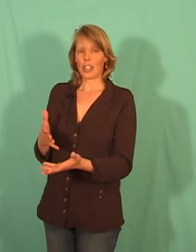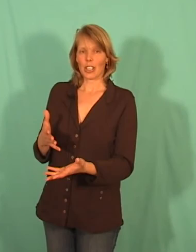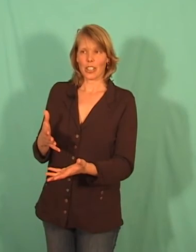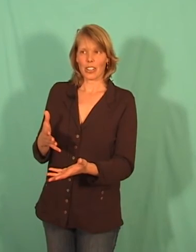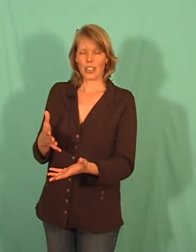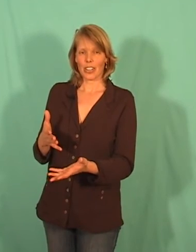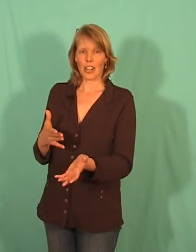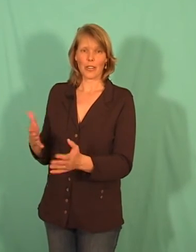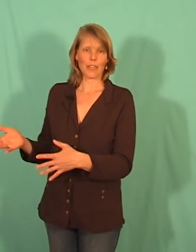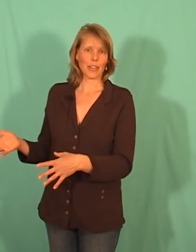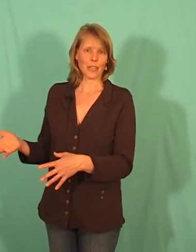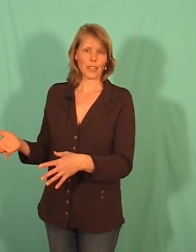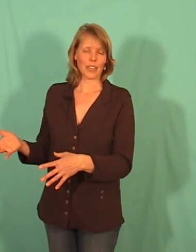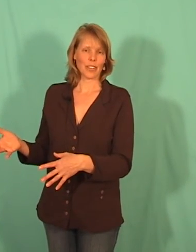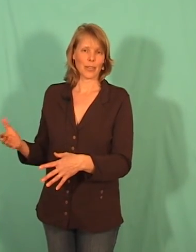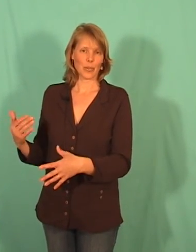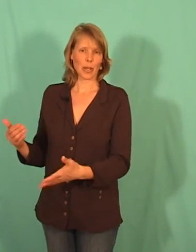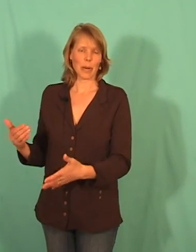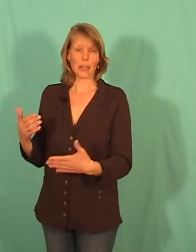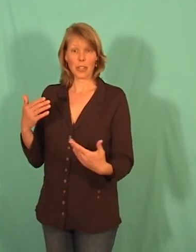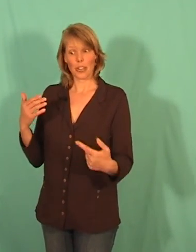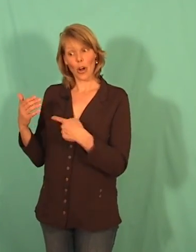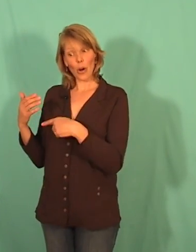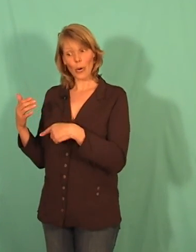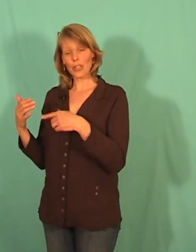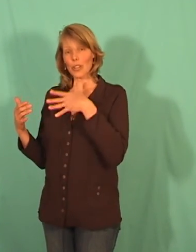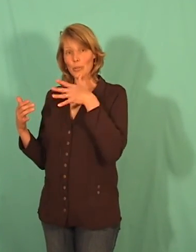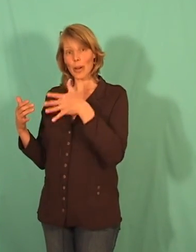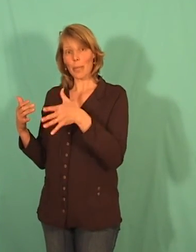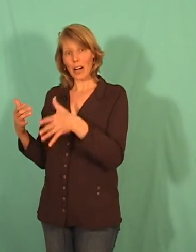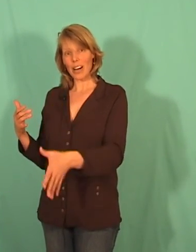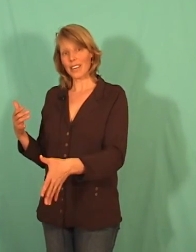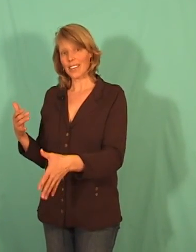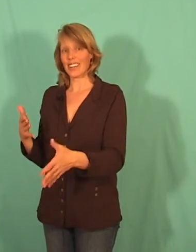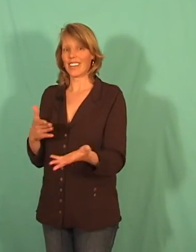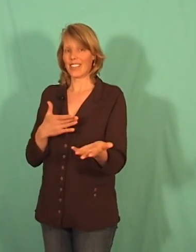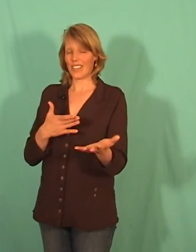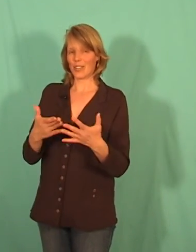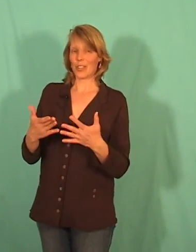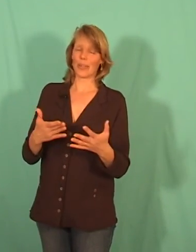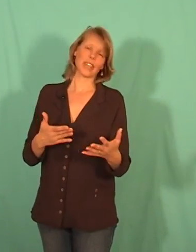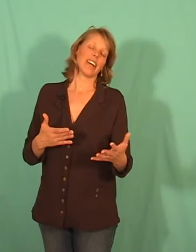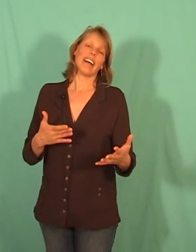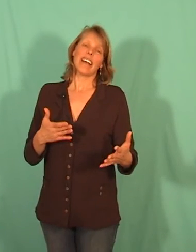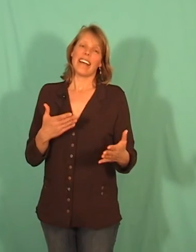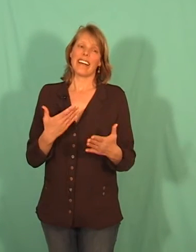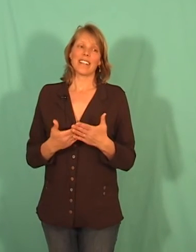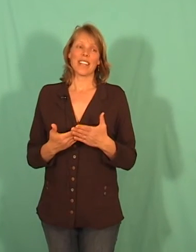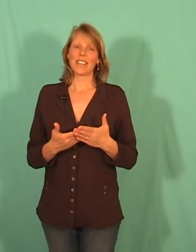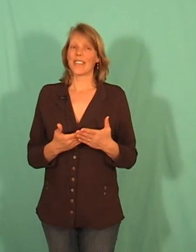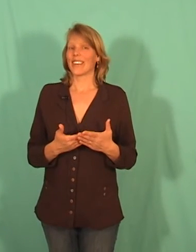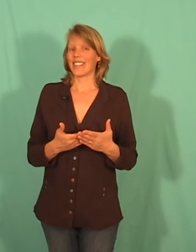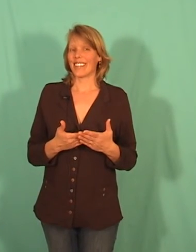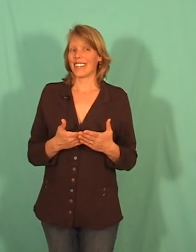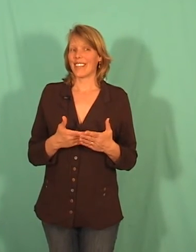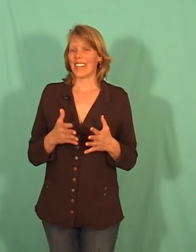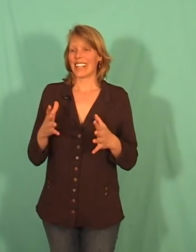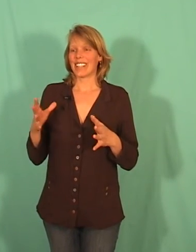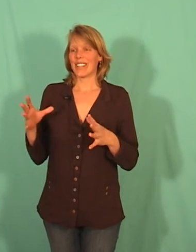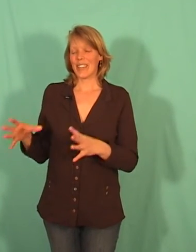talking on the phone with grandma, you can say, "Oh, this is grandma," and they'll know. And I'll tell you, when you